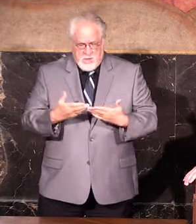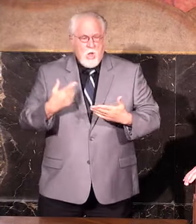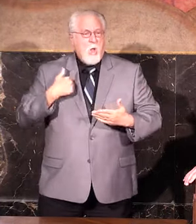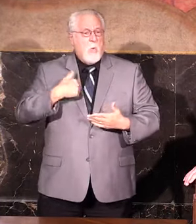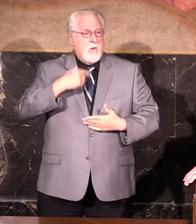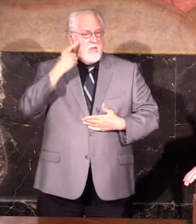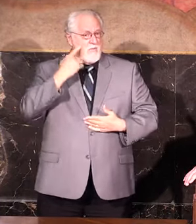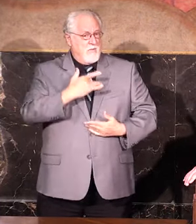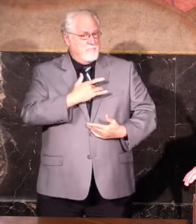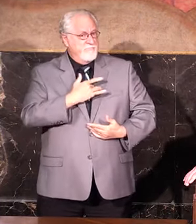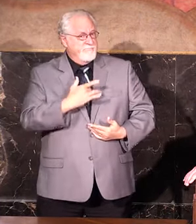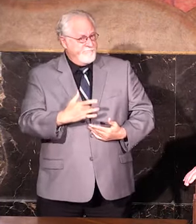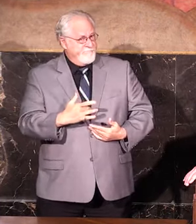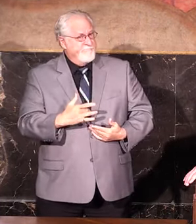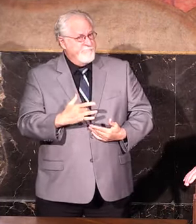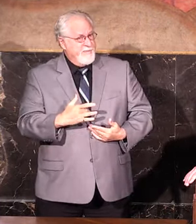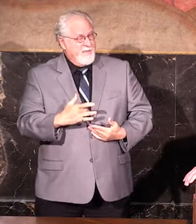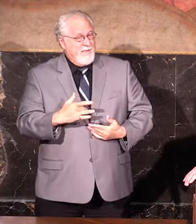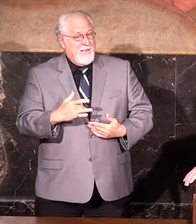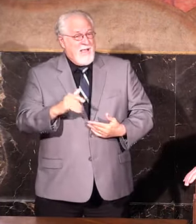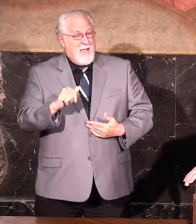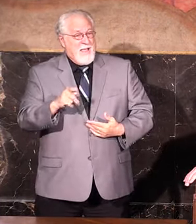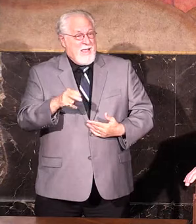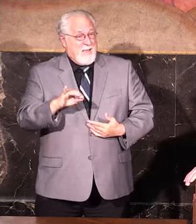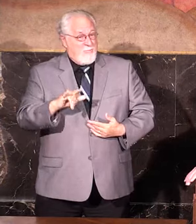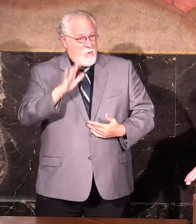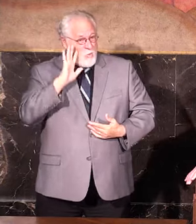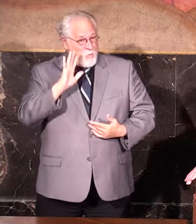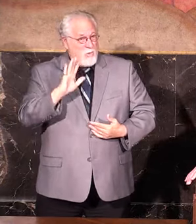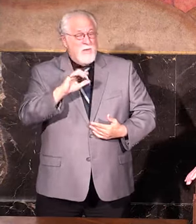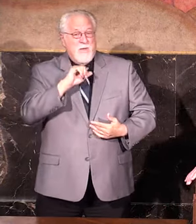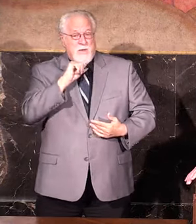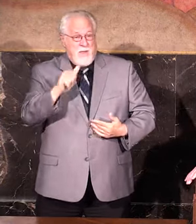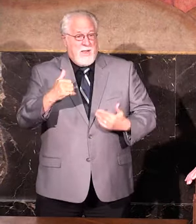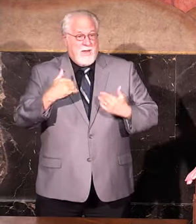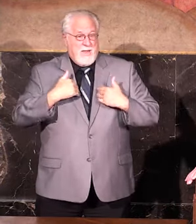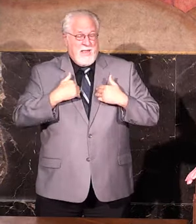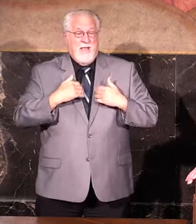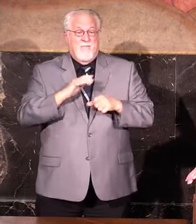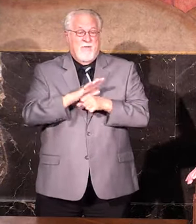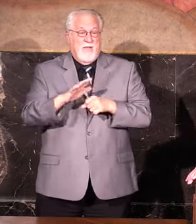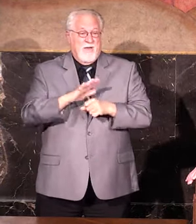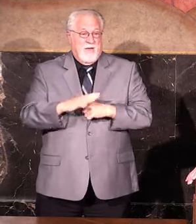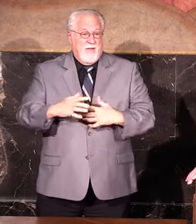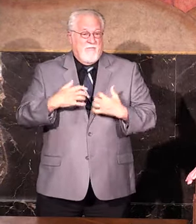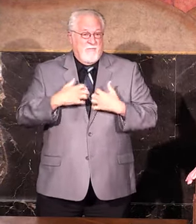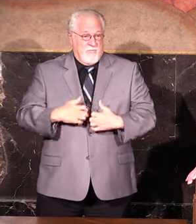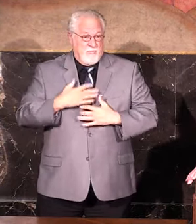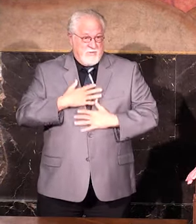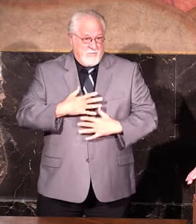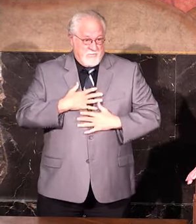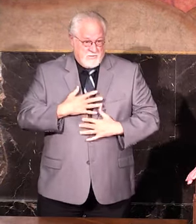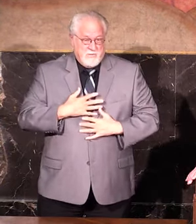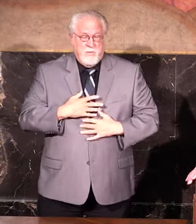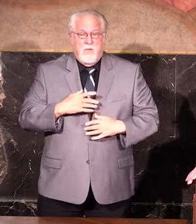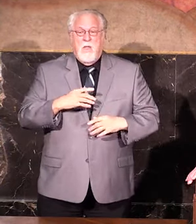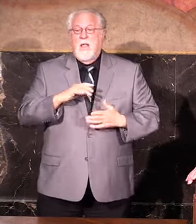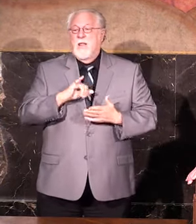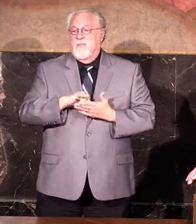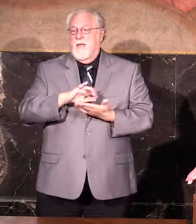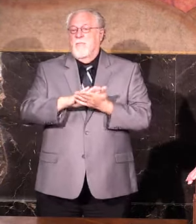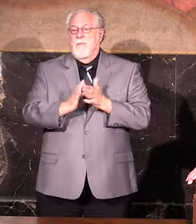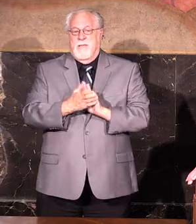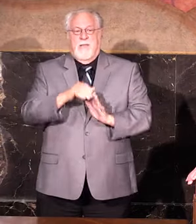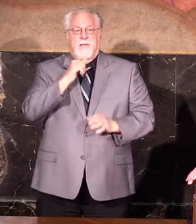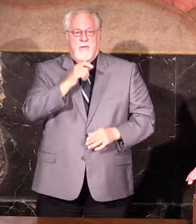very likely that early in April we would actually not have ventilators available for people who needed them. And that turned out not to be the